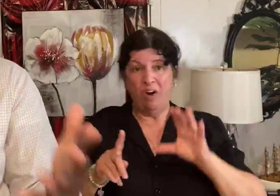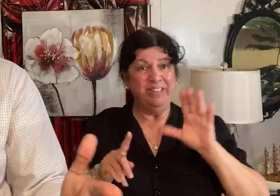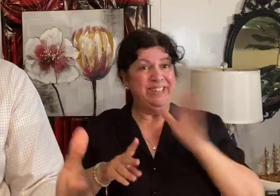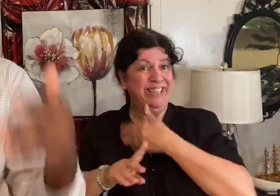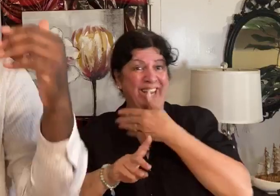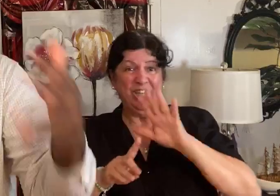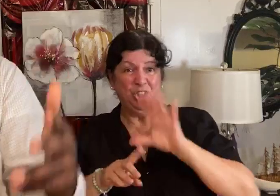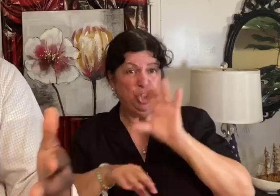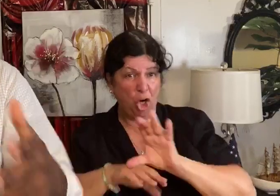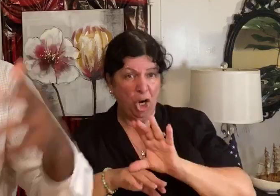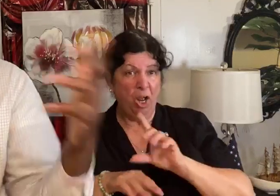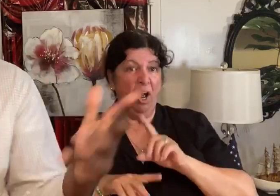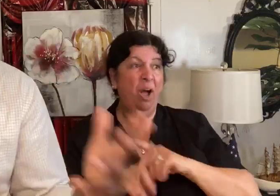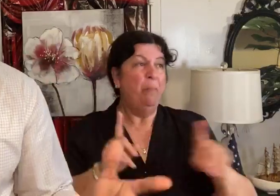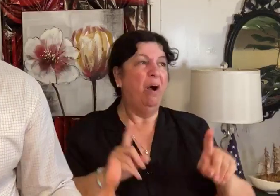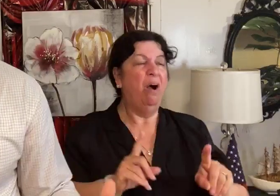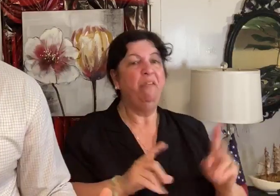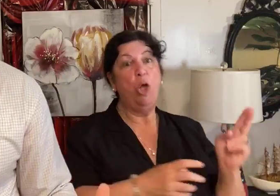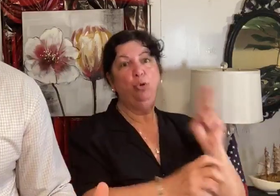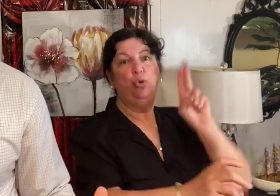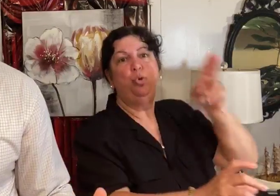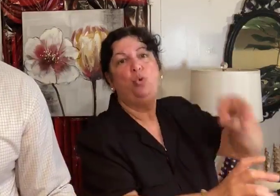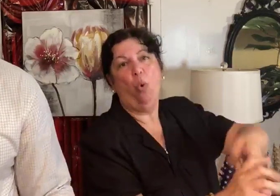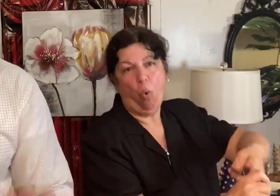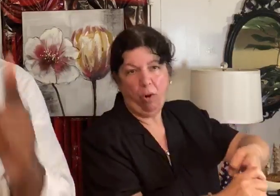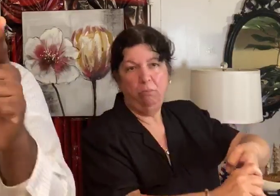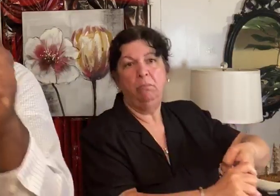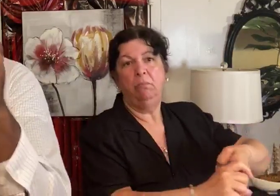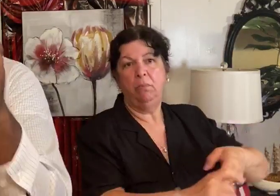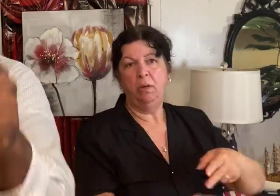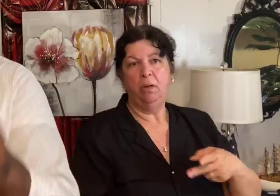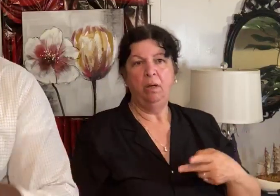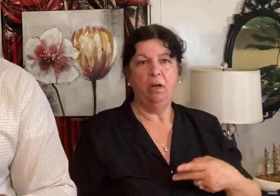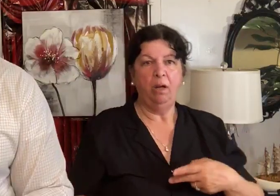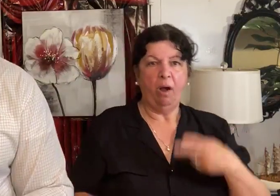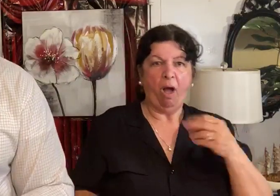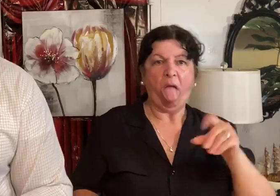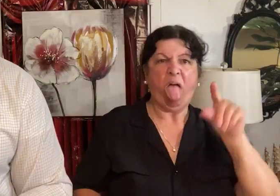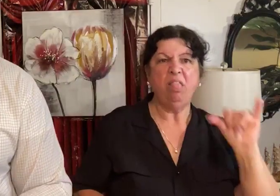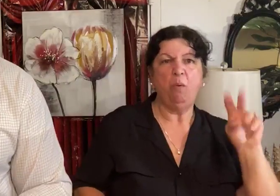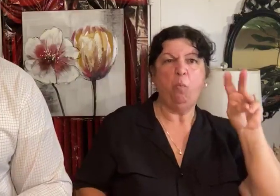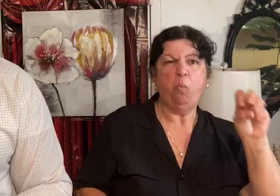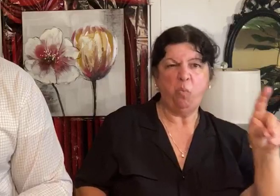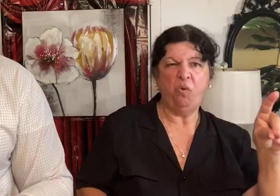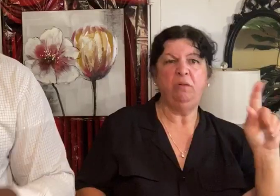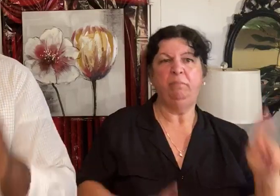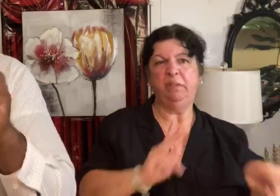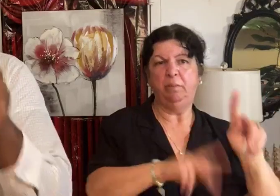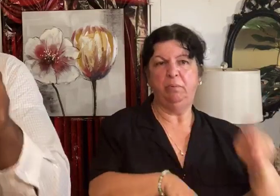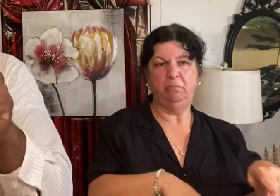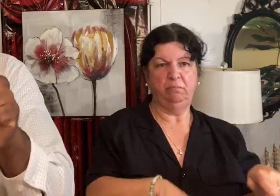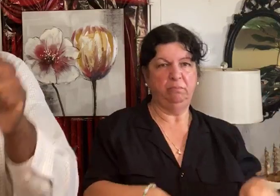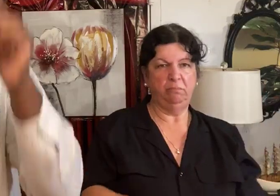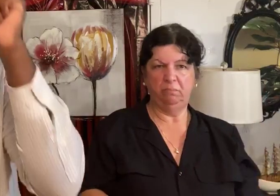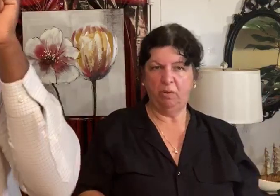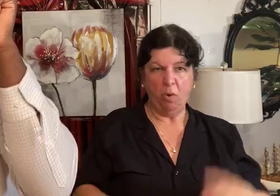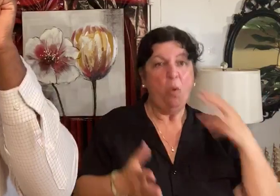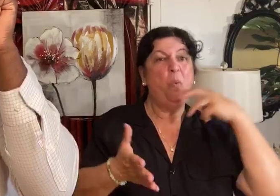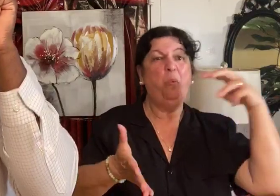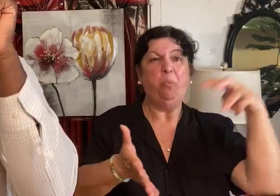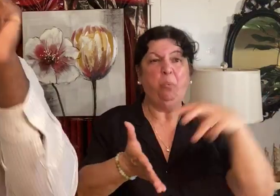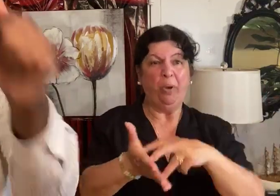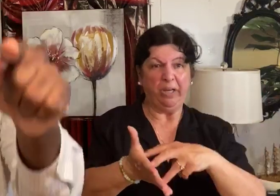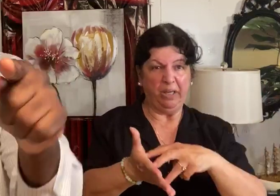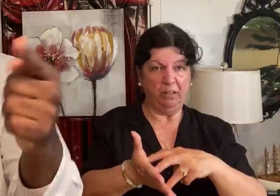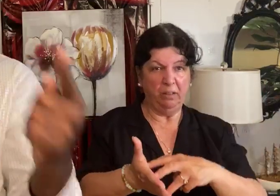back to church and brag about all the famous people they met. And I think that's ungodly. That's wicked. We need to give